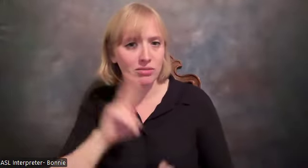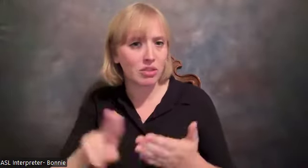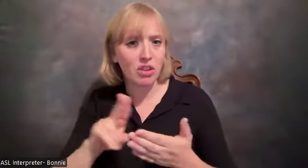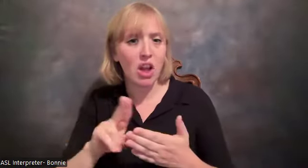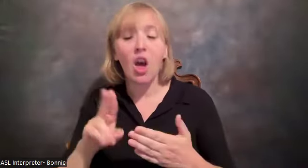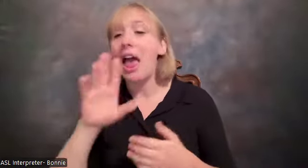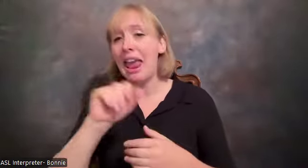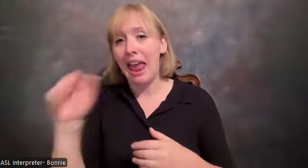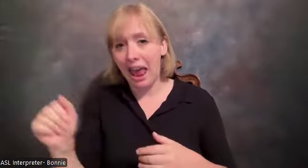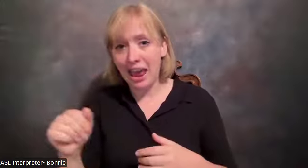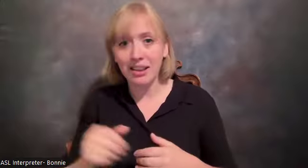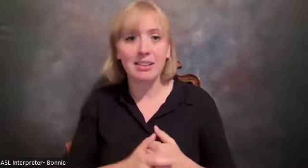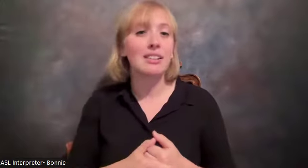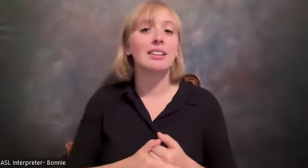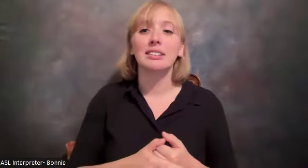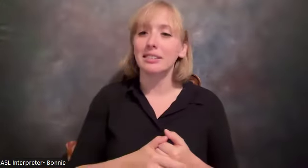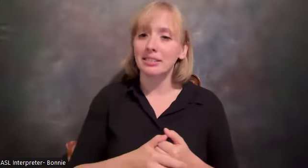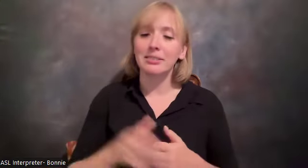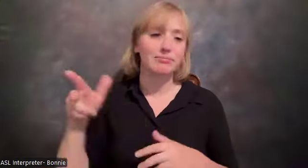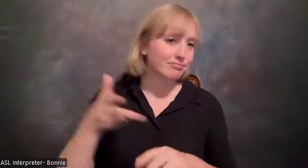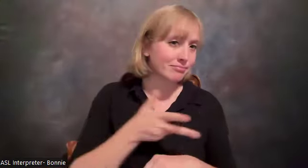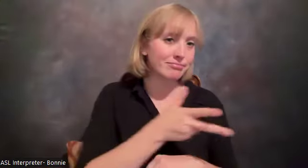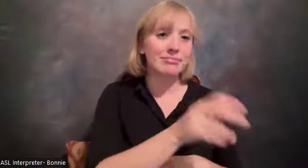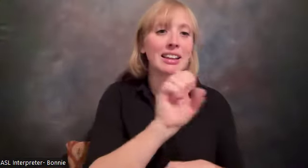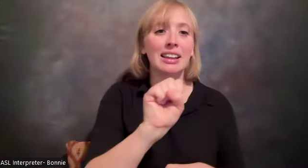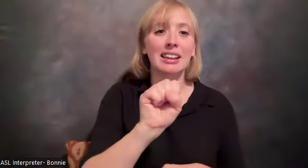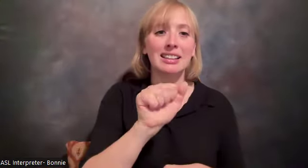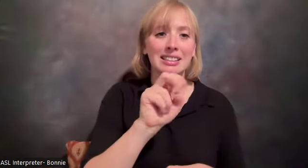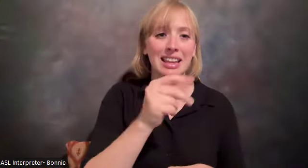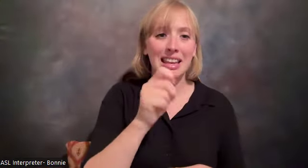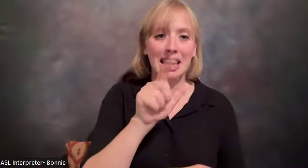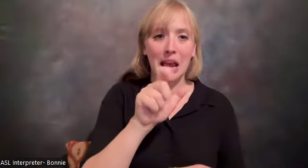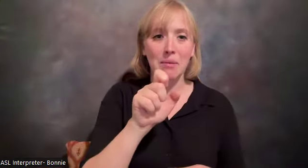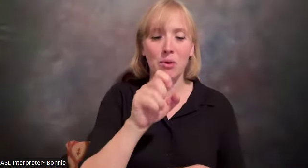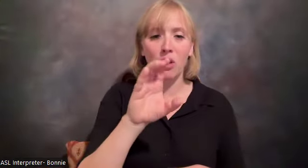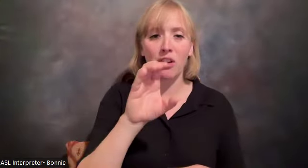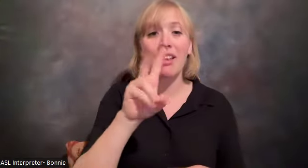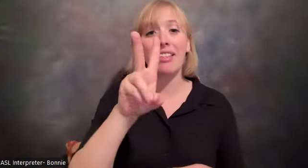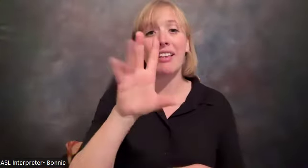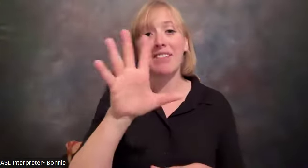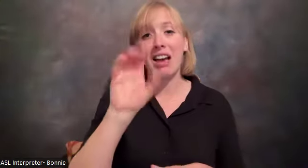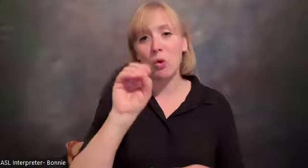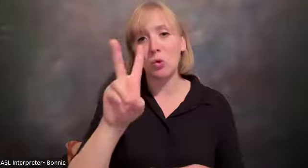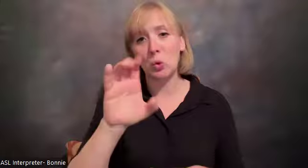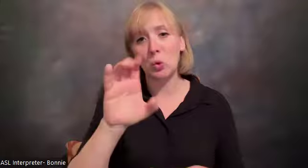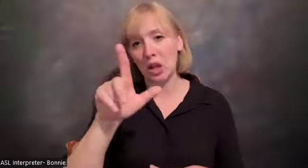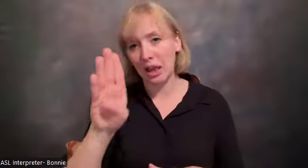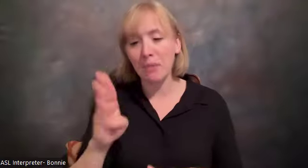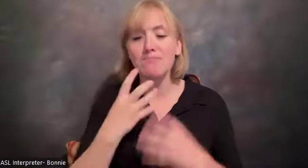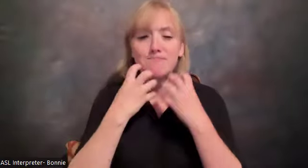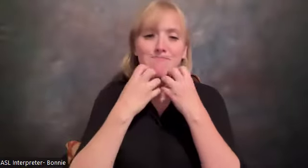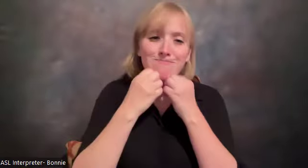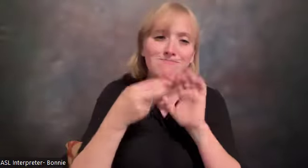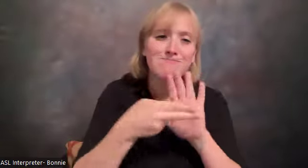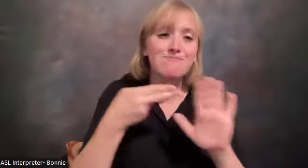was a meeting, and it pulled me into this place called the San Gabriel Valley Alano Club. We affectionately call it the 502 Club. And we more affectionately